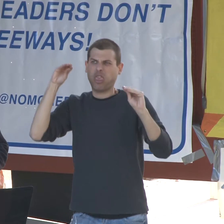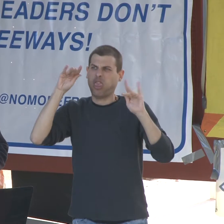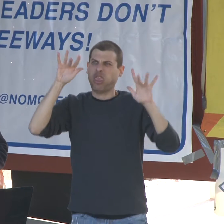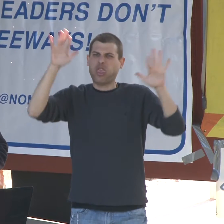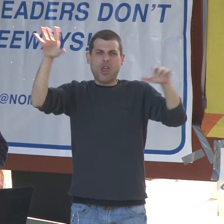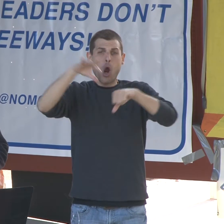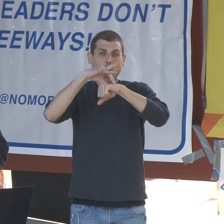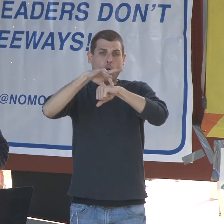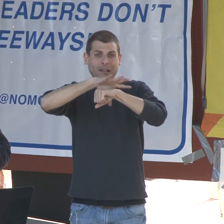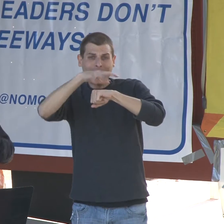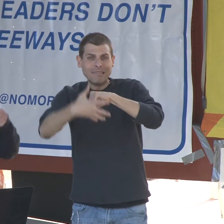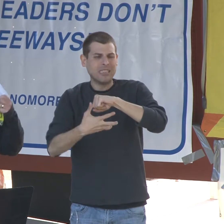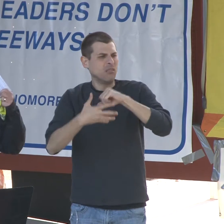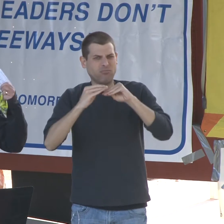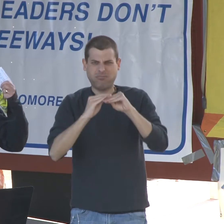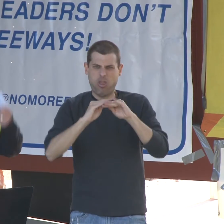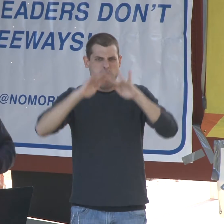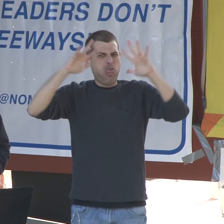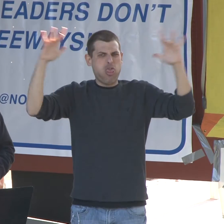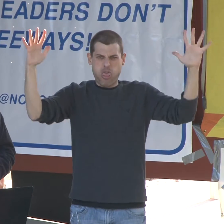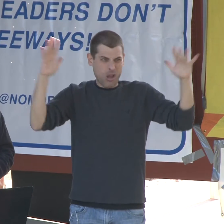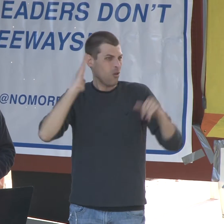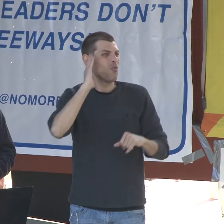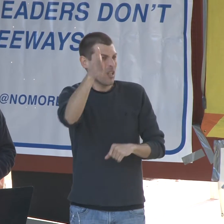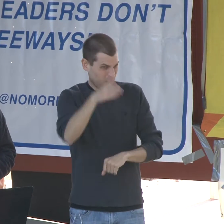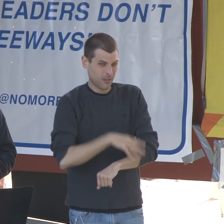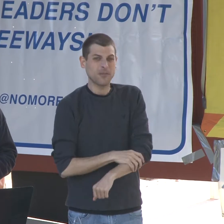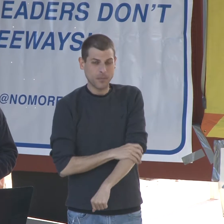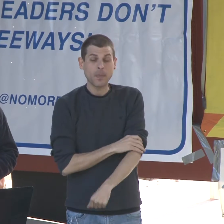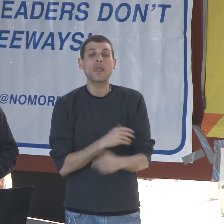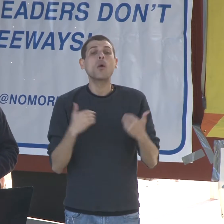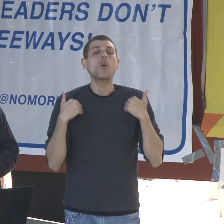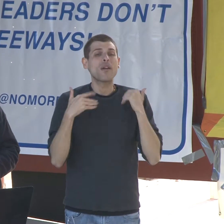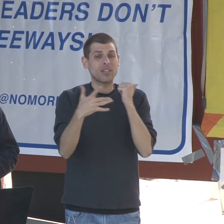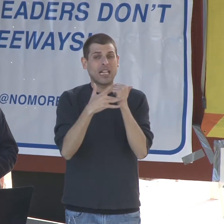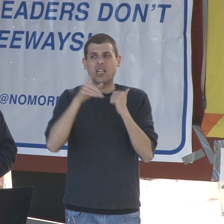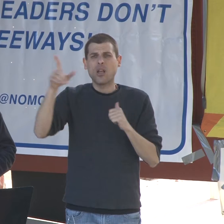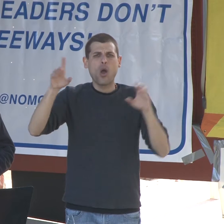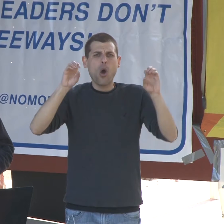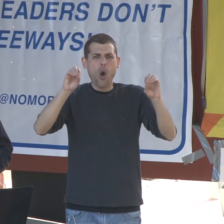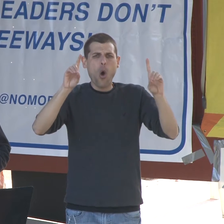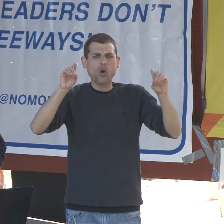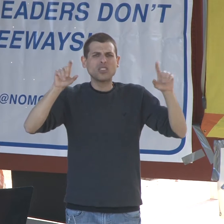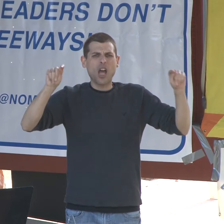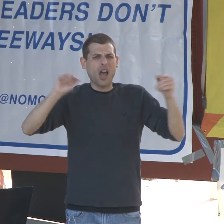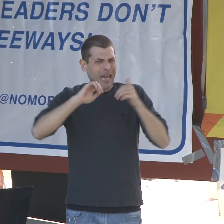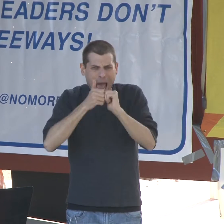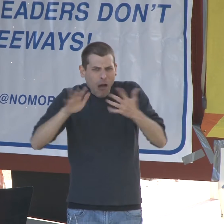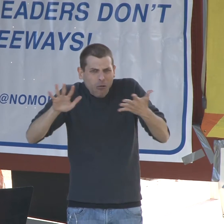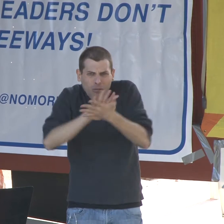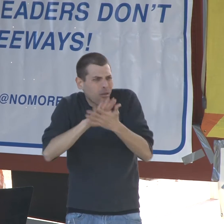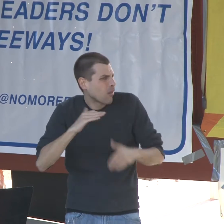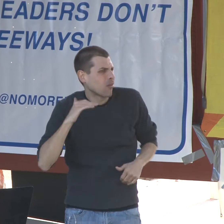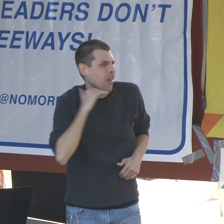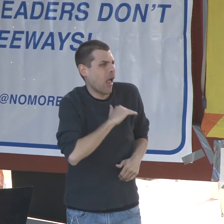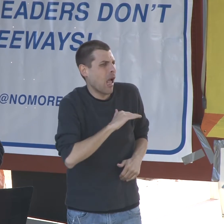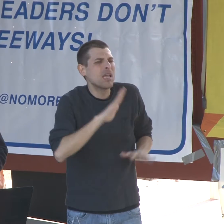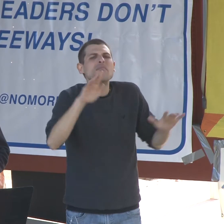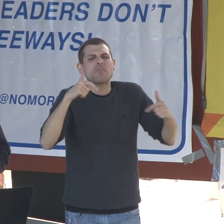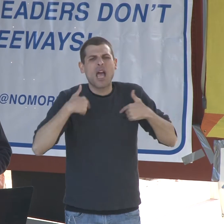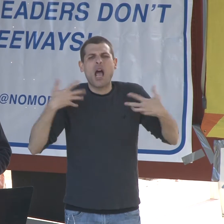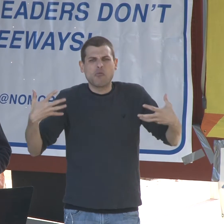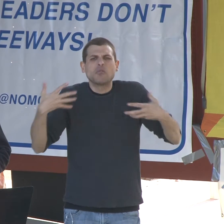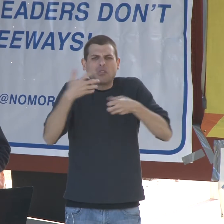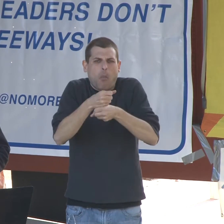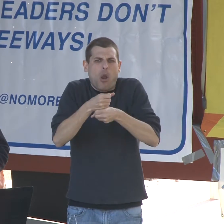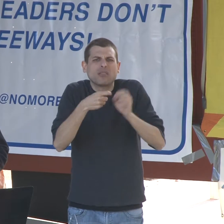greenhouse gases. And there's a technical explanation for how ODOT has cooked the models here, but I'll just give you a short example